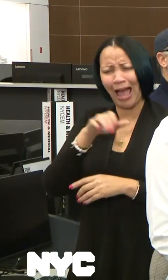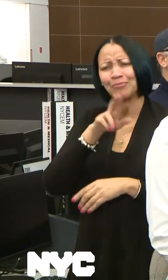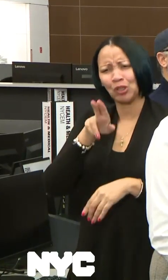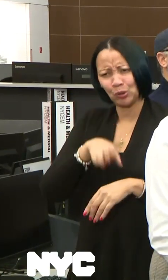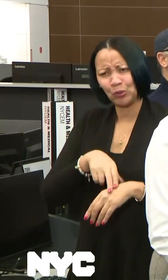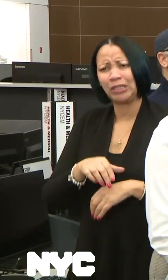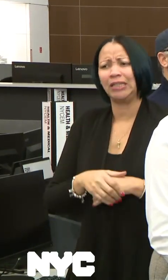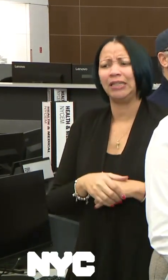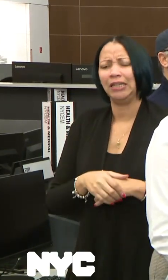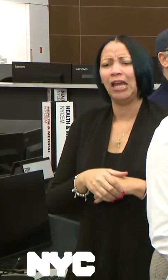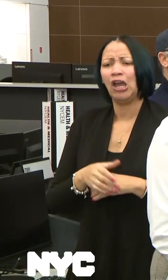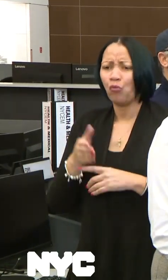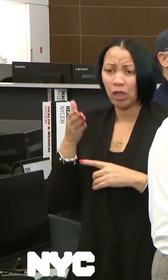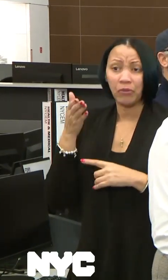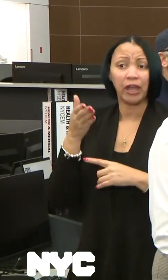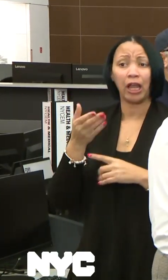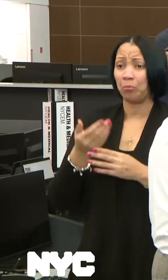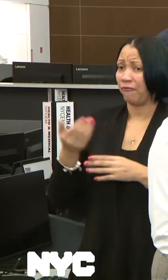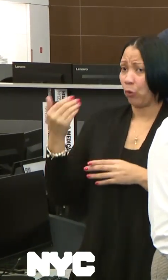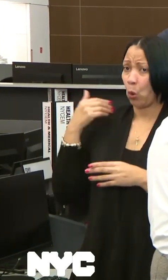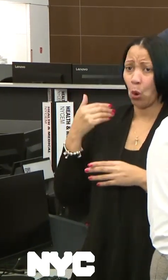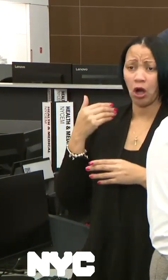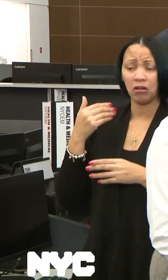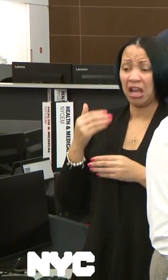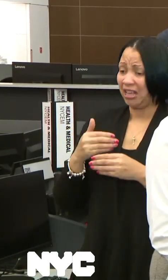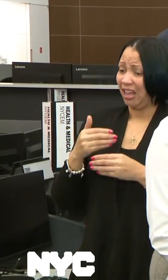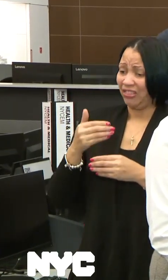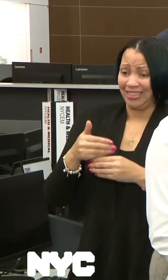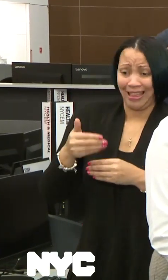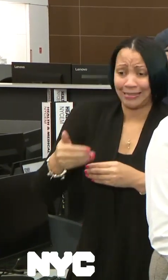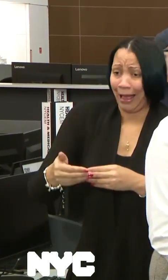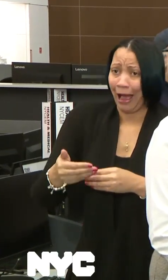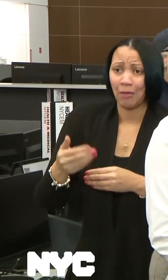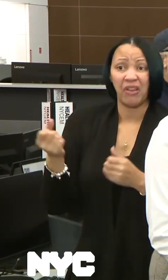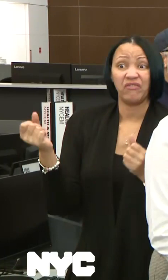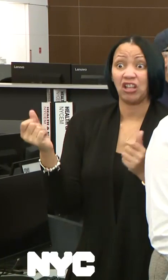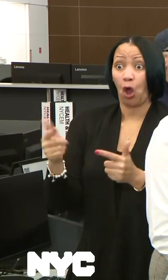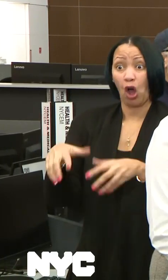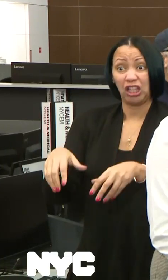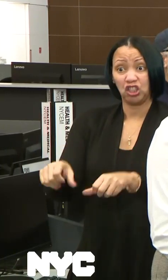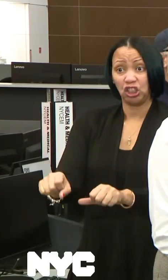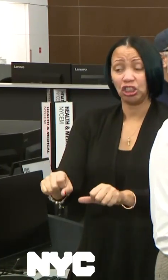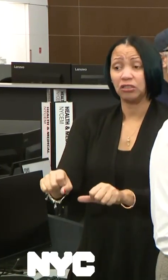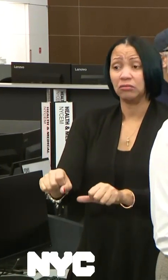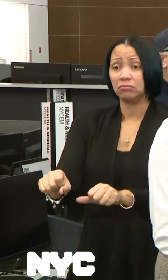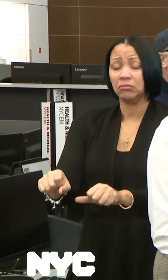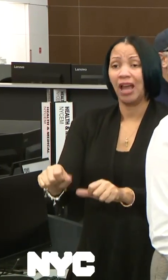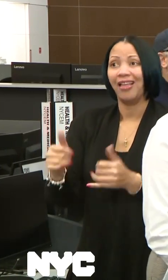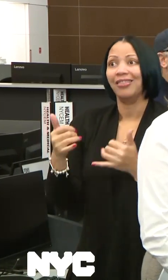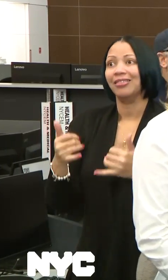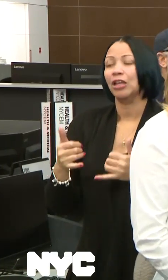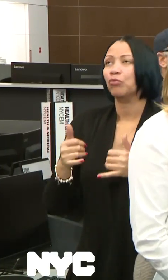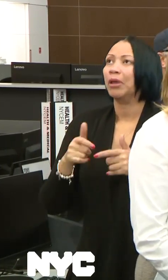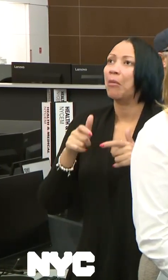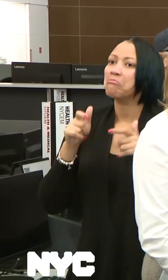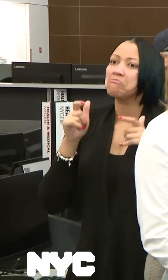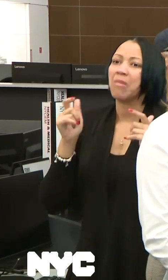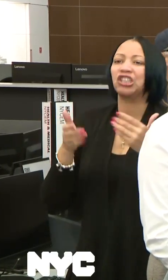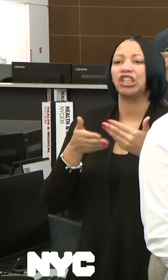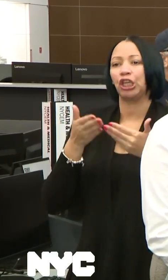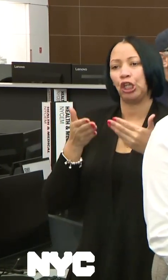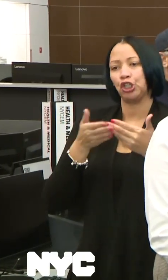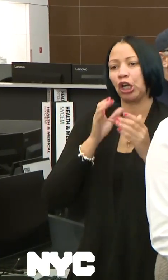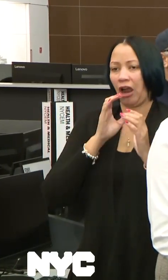time. We're there this time. We're going to be with Puerto Rico every step of the way. If that's all it took, this would be a much